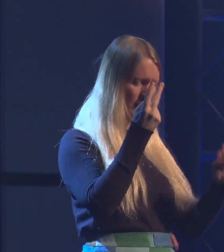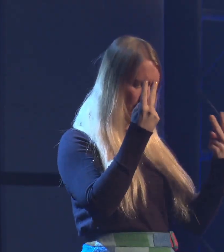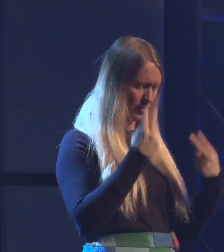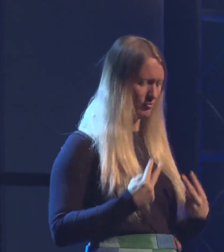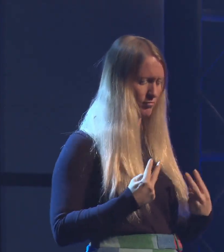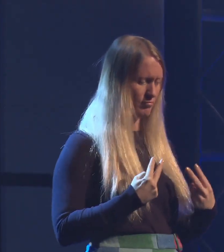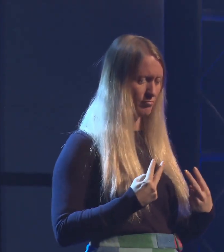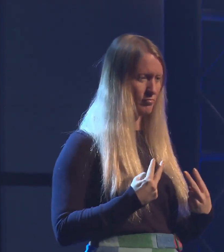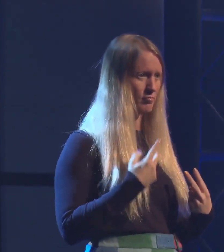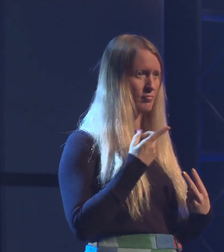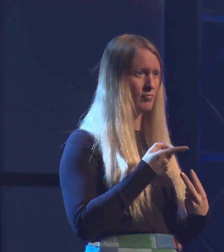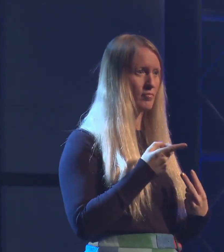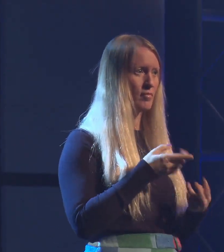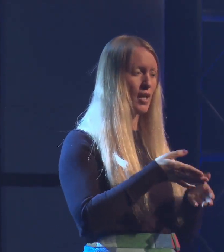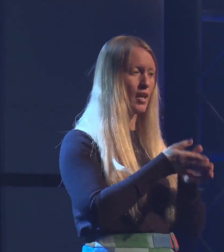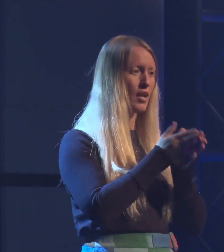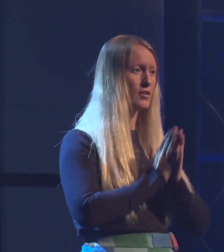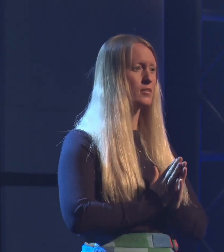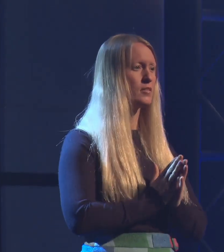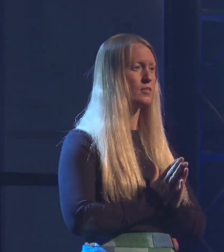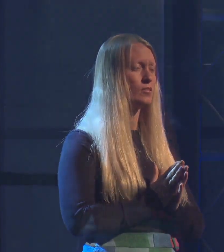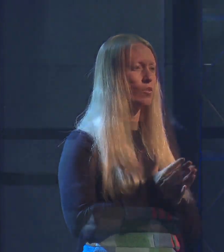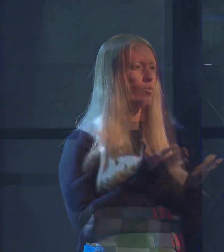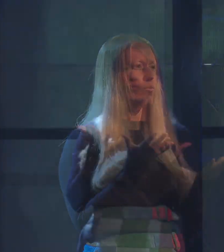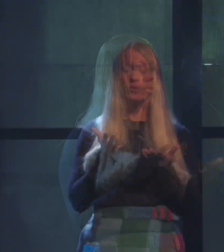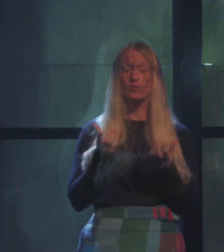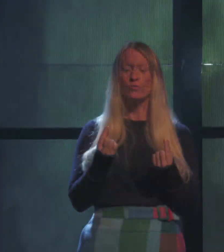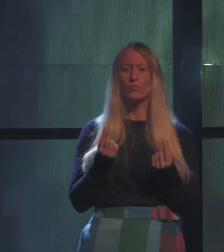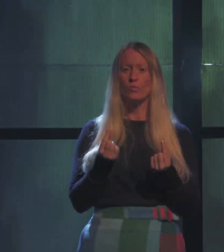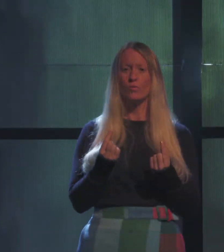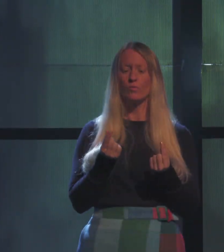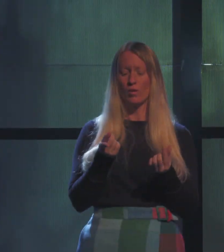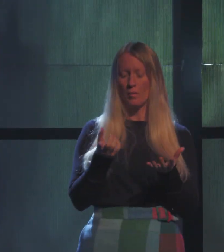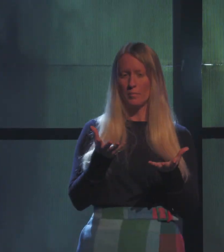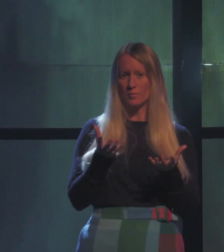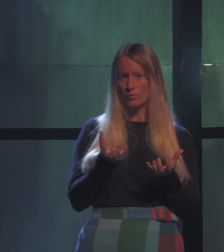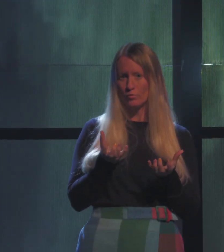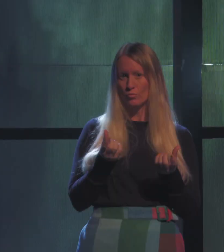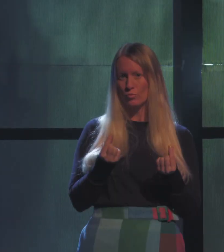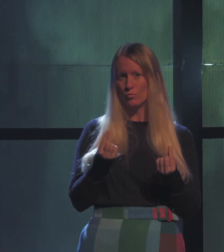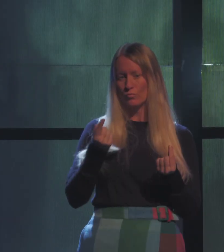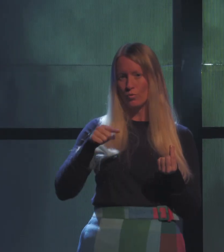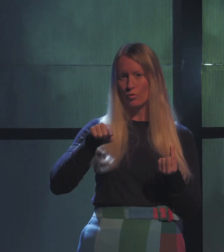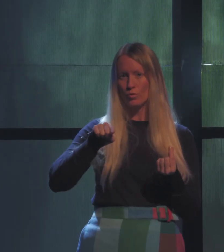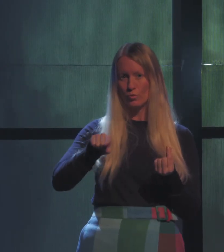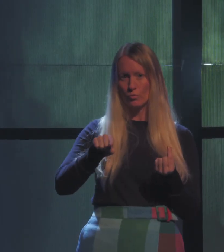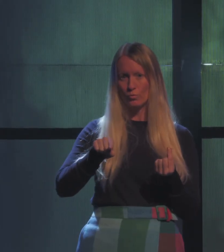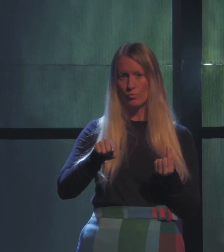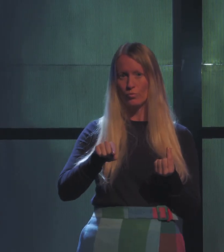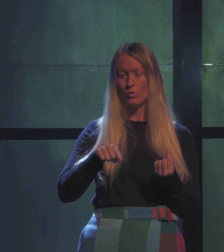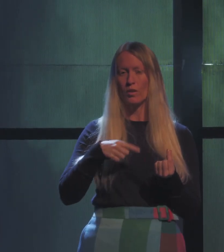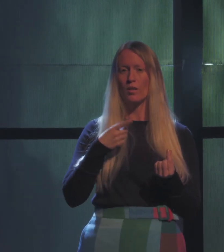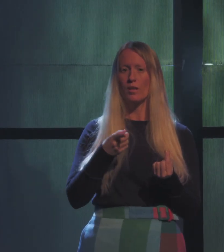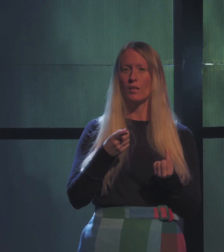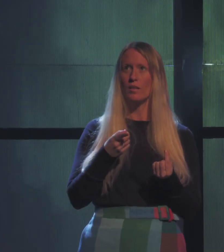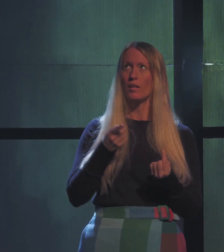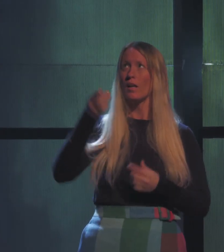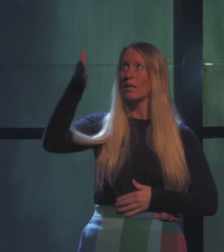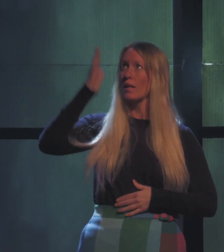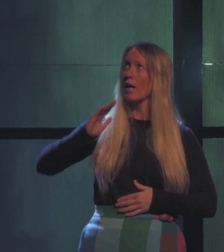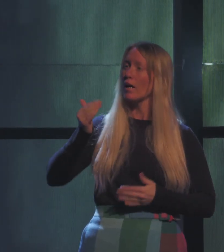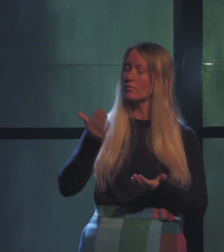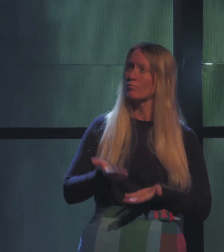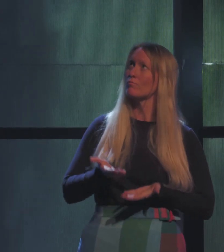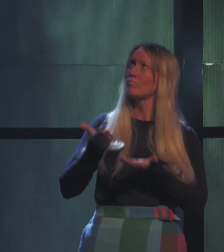what do you want me to do for you? So God, we give you our pain. We give you